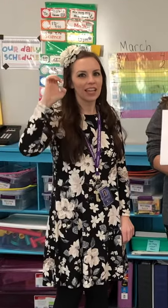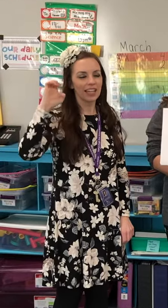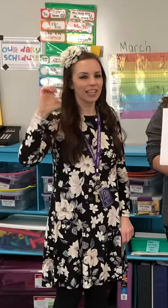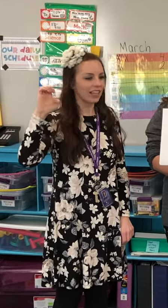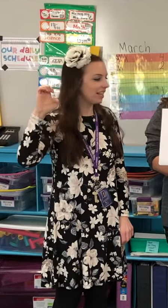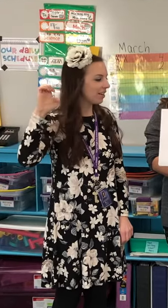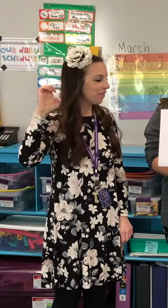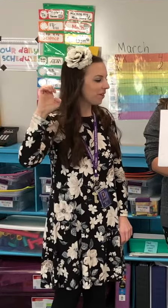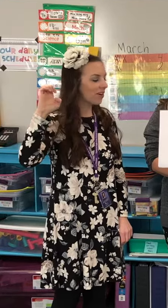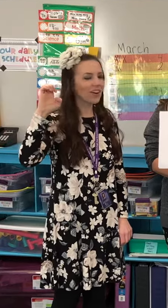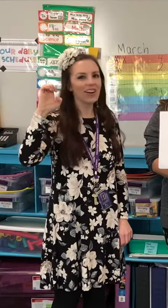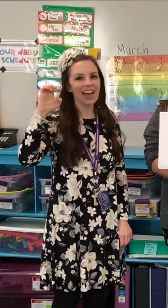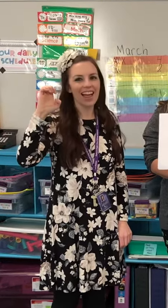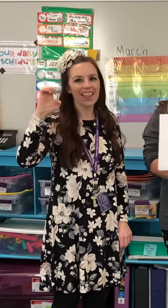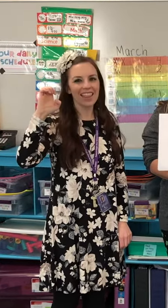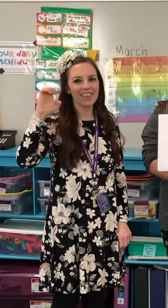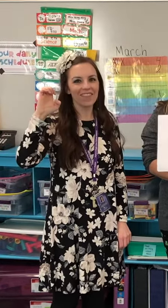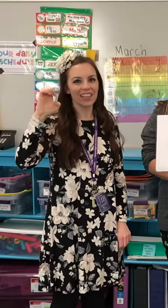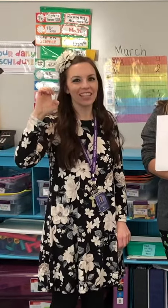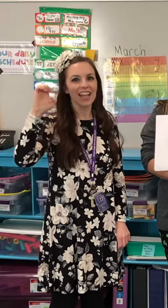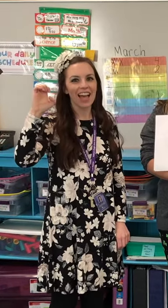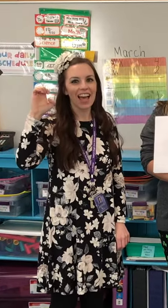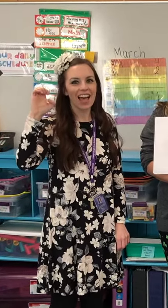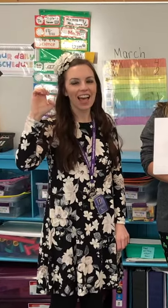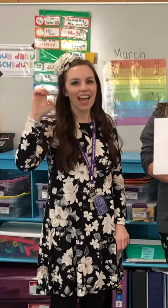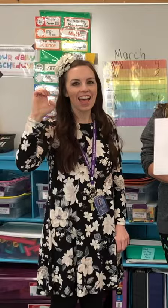E for elephant.